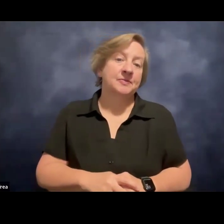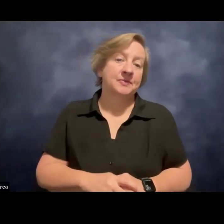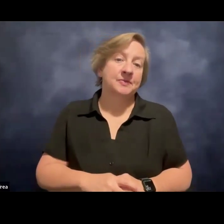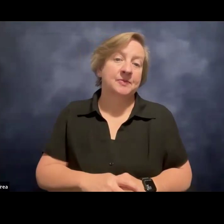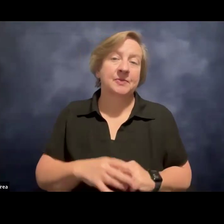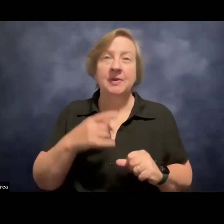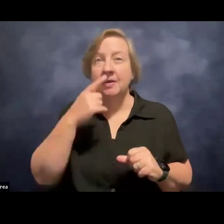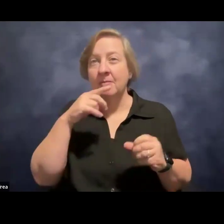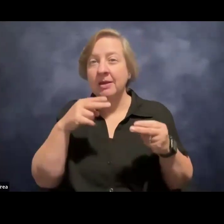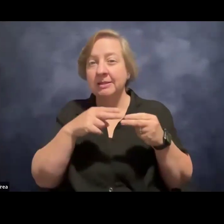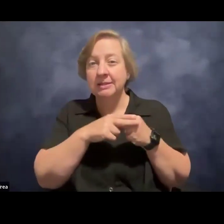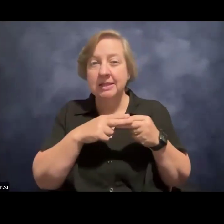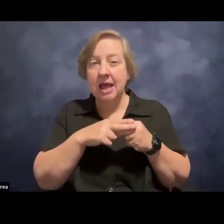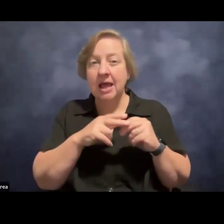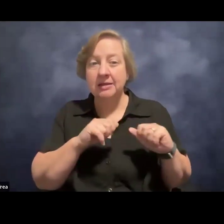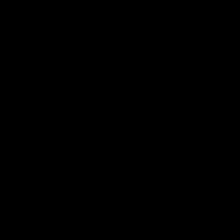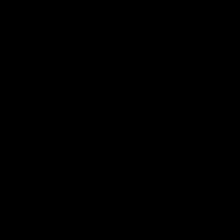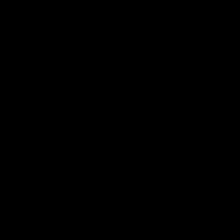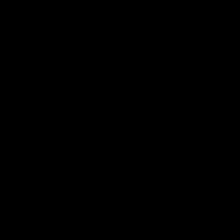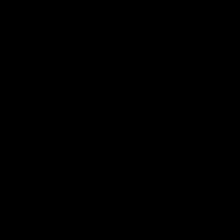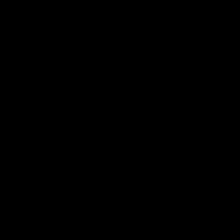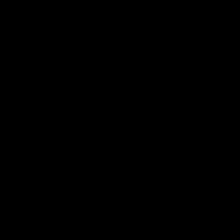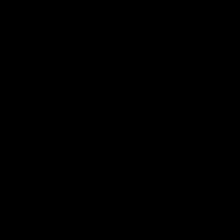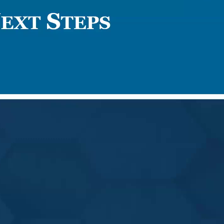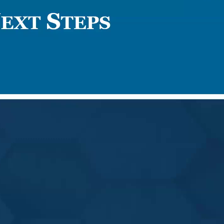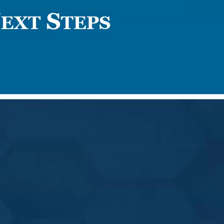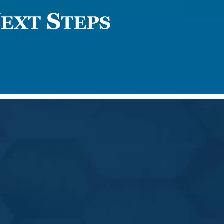think I might have a couple closing slides to go through before we move to public comment.